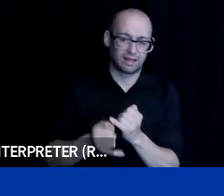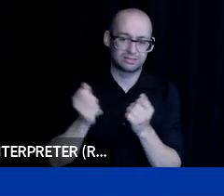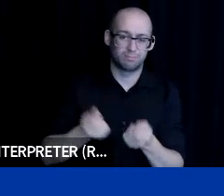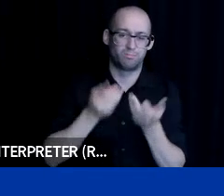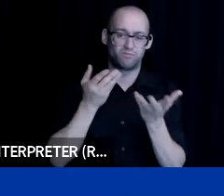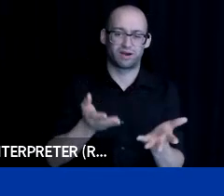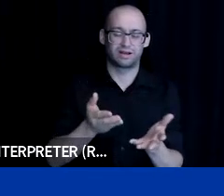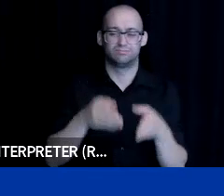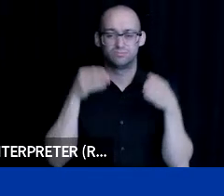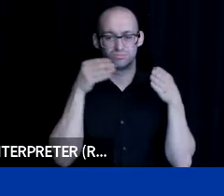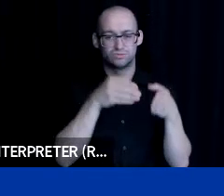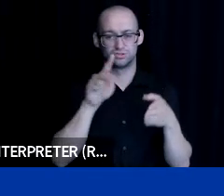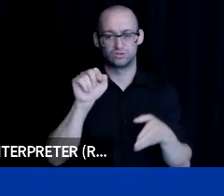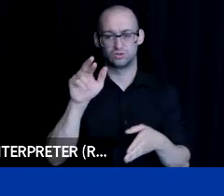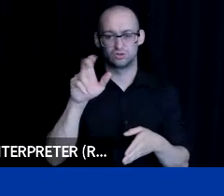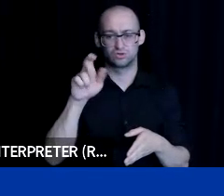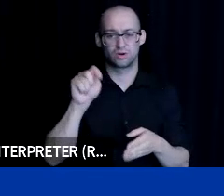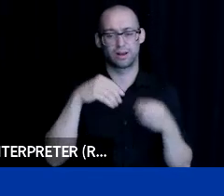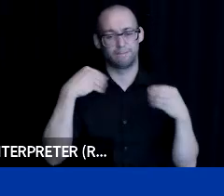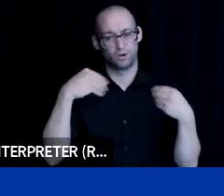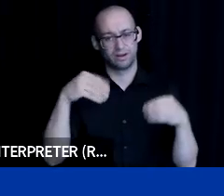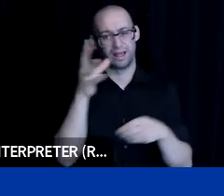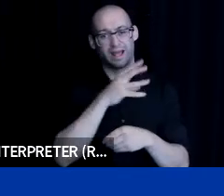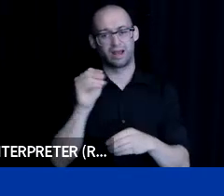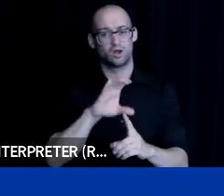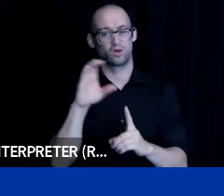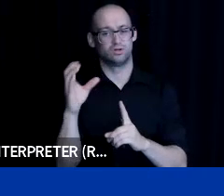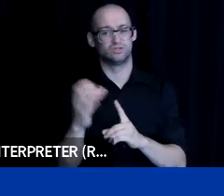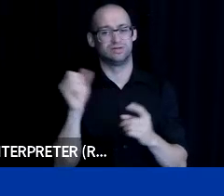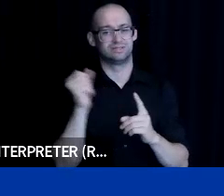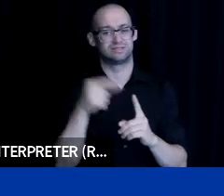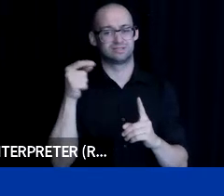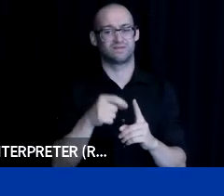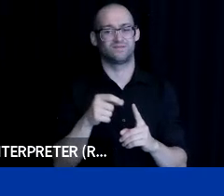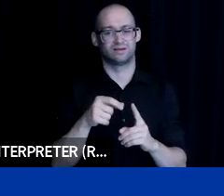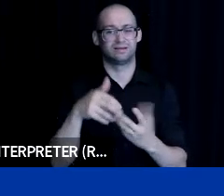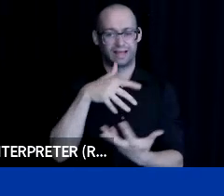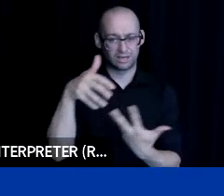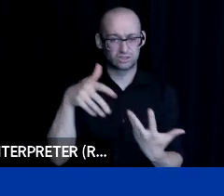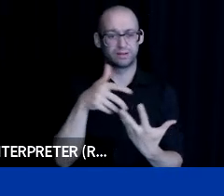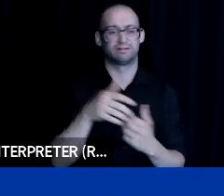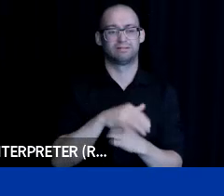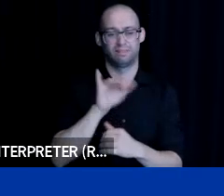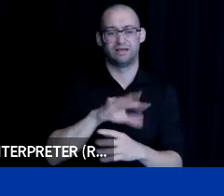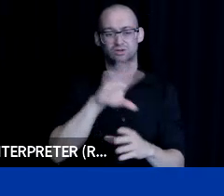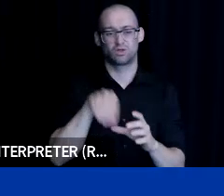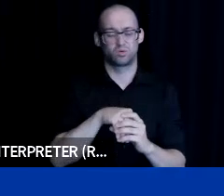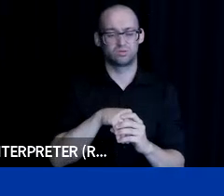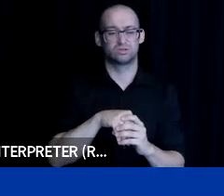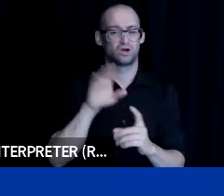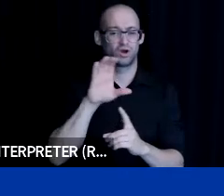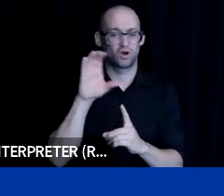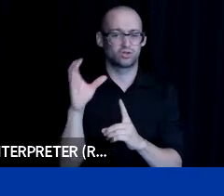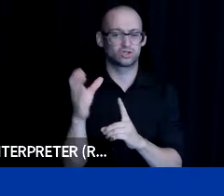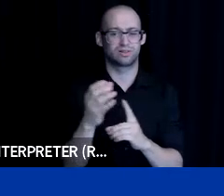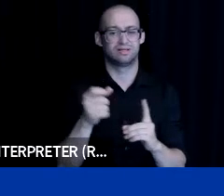targeted marketing and culturally sensitive engagement, inclusive of all educational audiences.